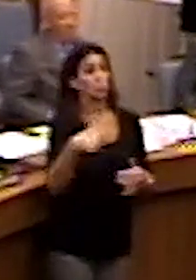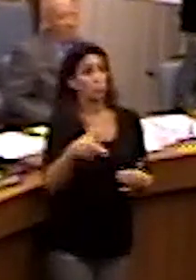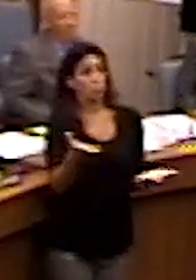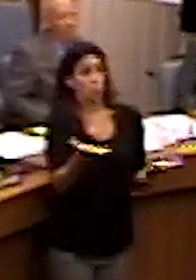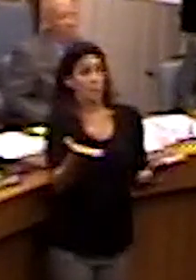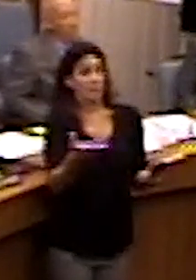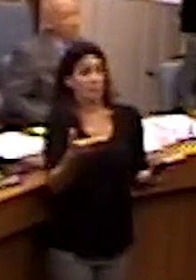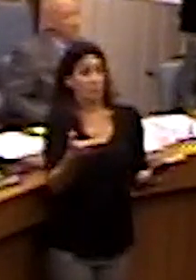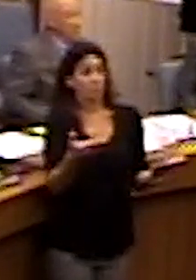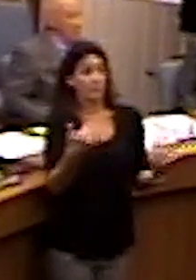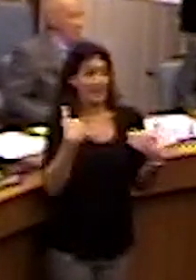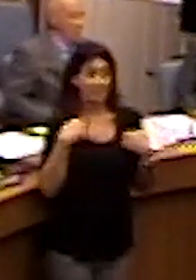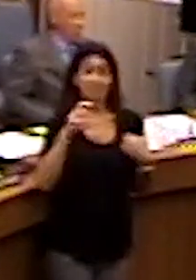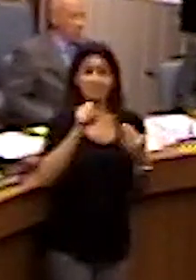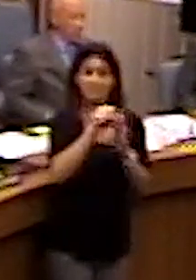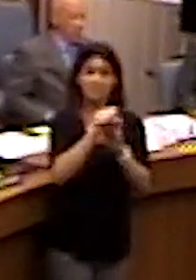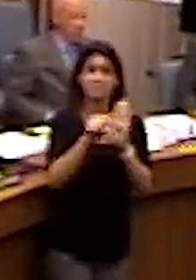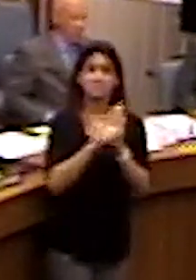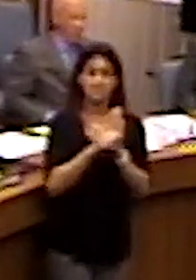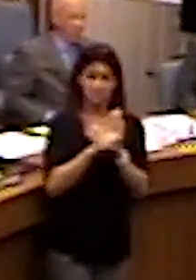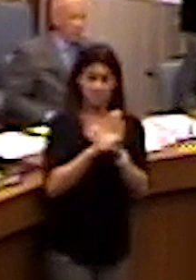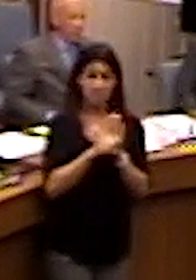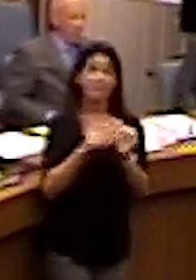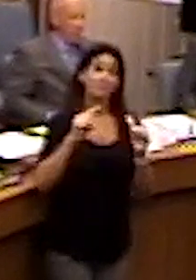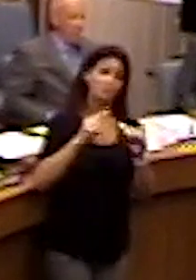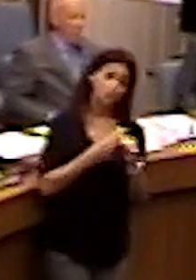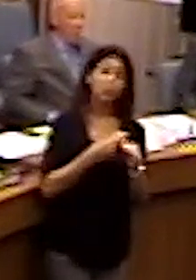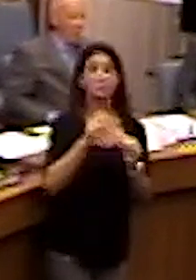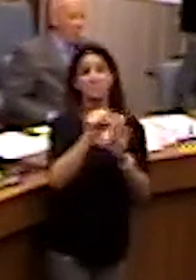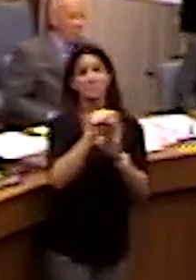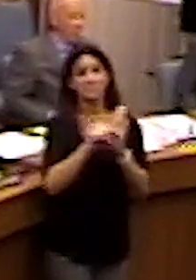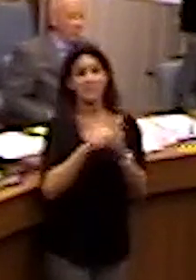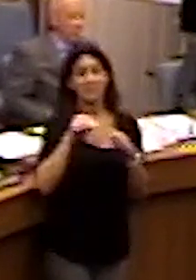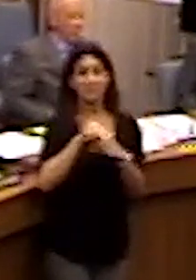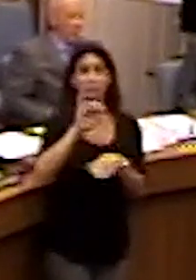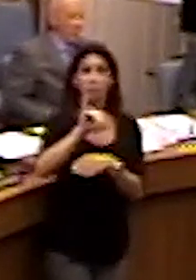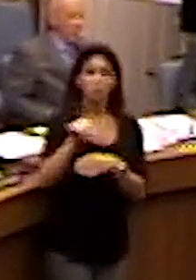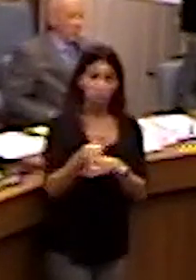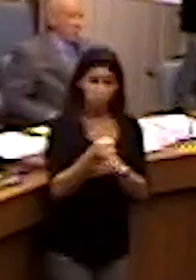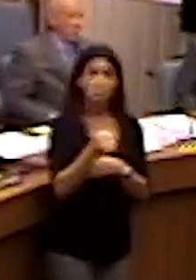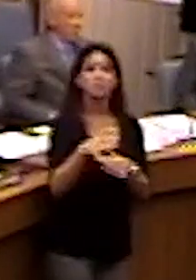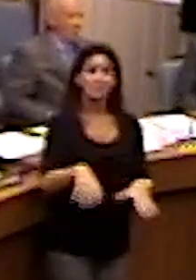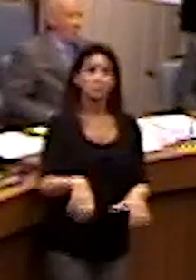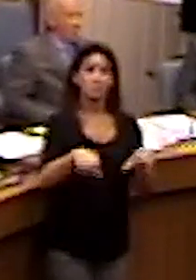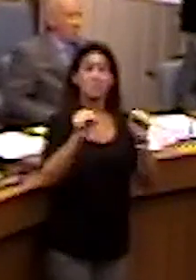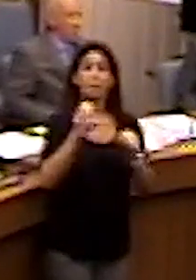state, first state in the United States to adopt a civil rights law.